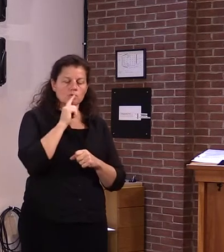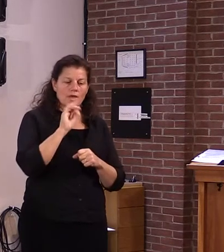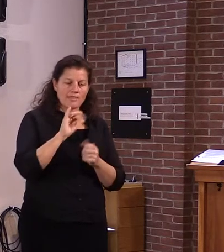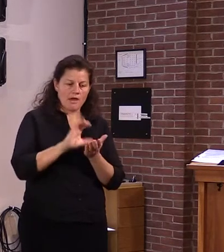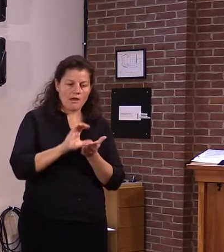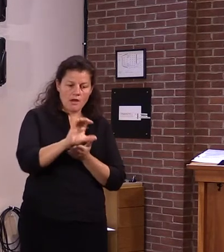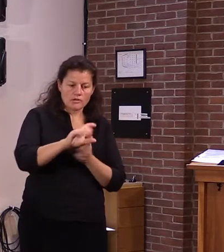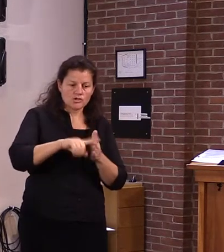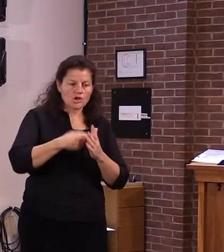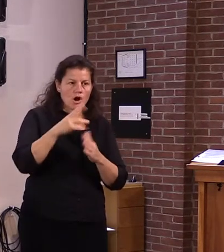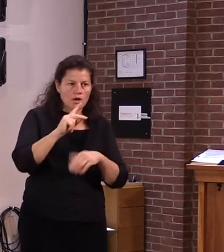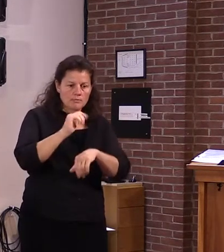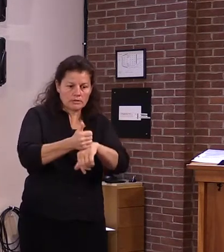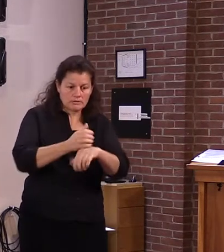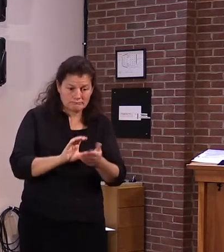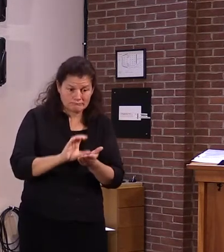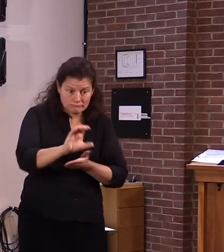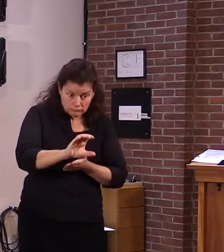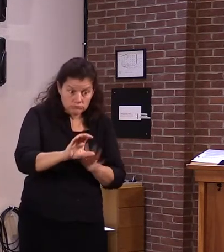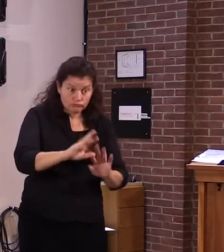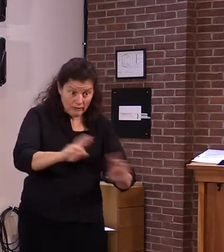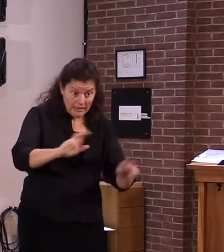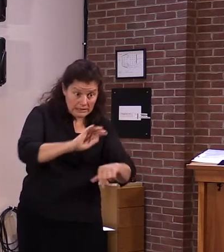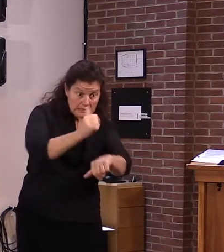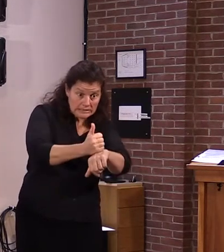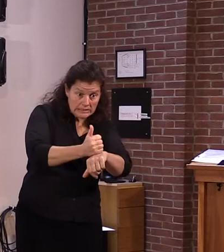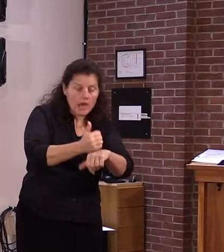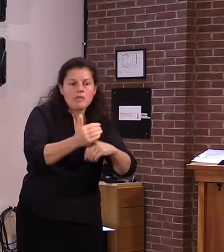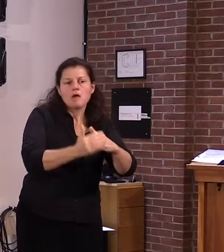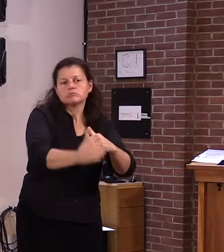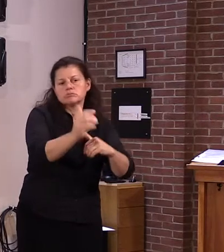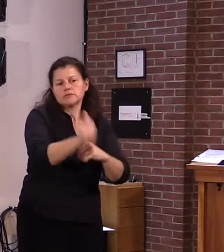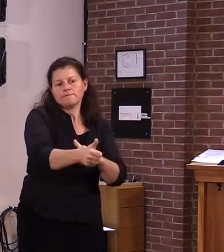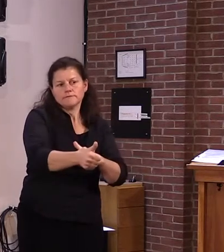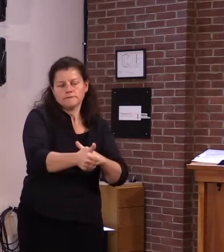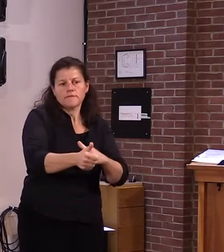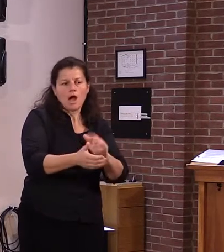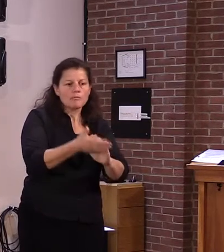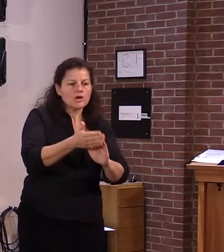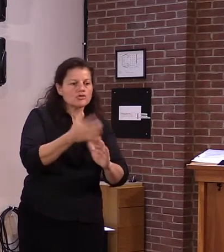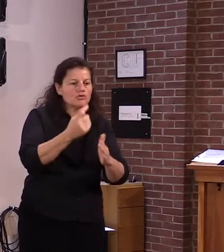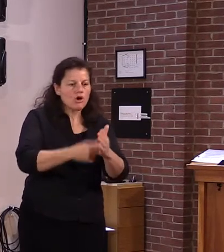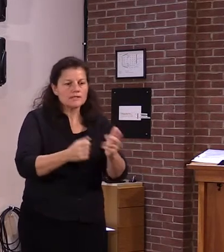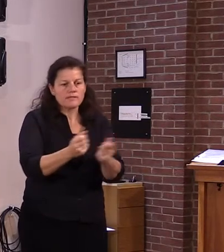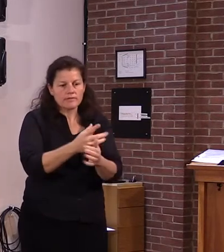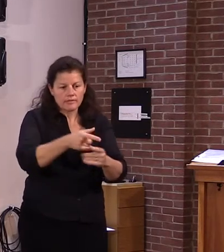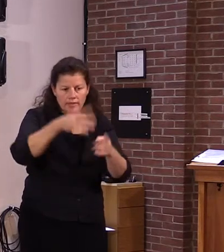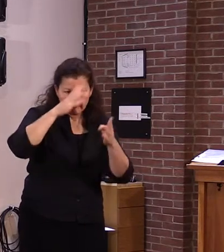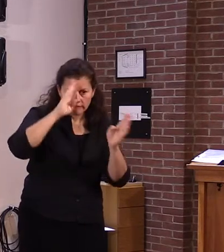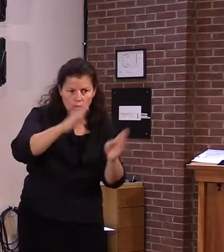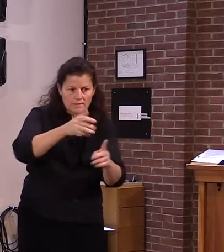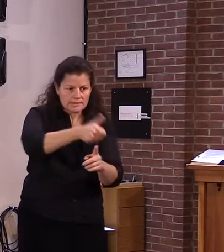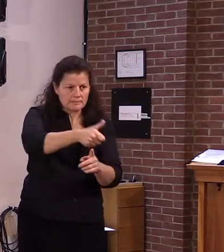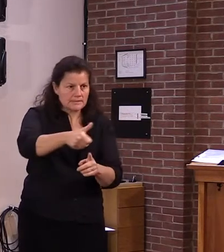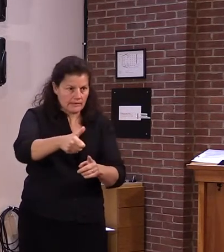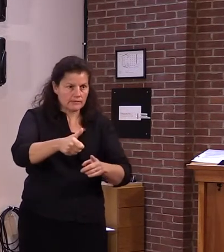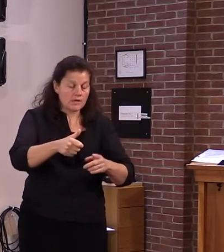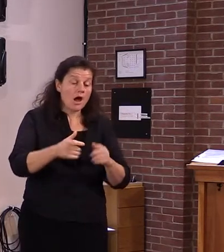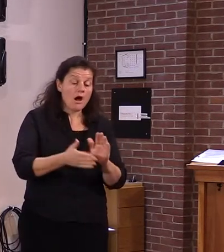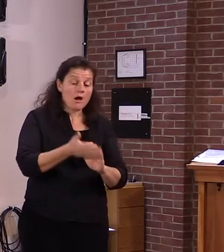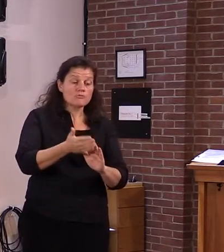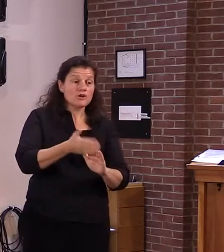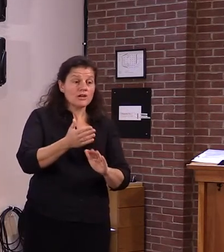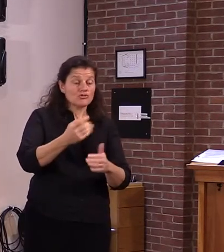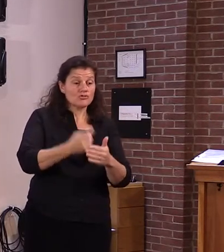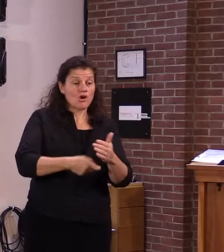costs are taken care of so that the focus can be on the operational costs, and obviously the operational costs are